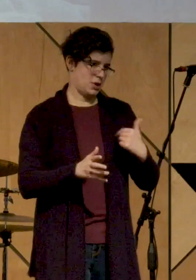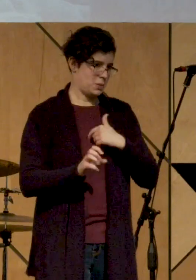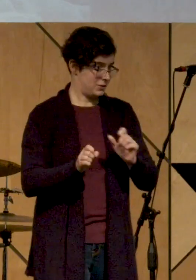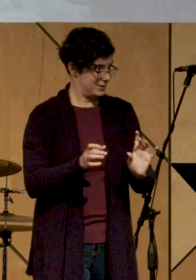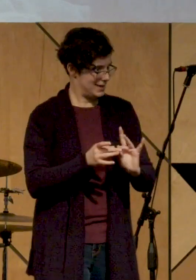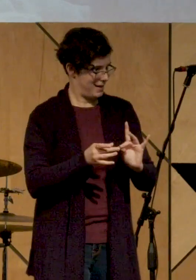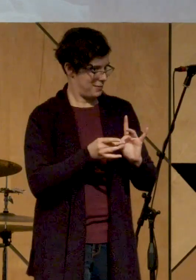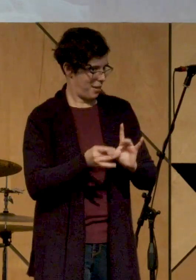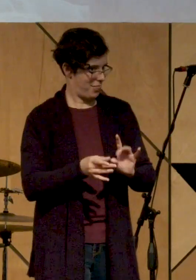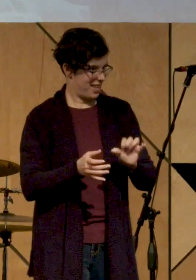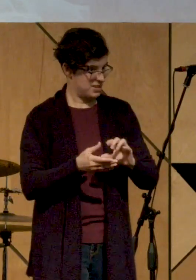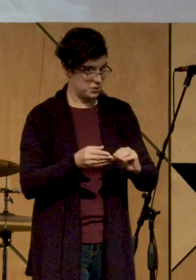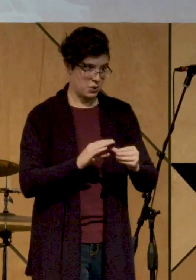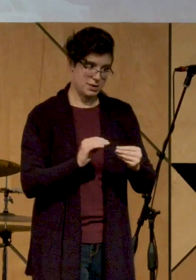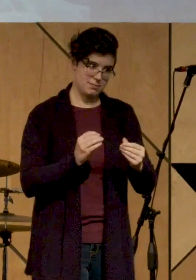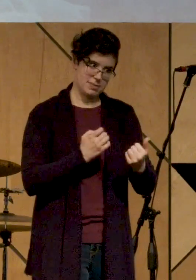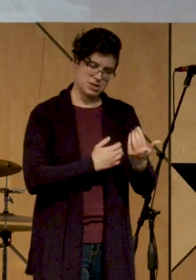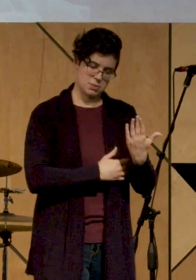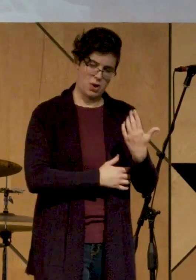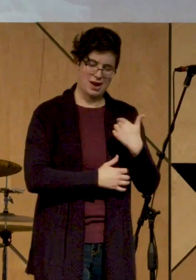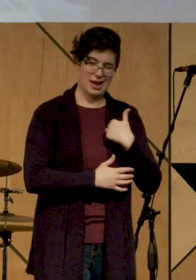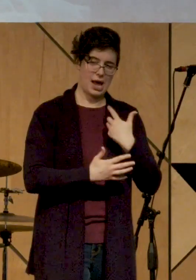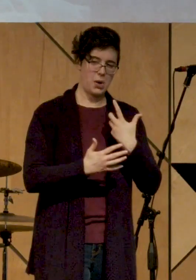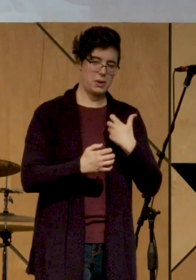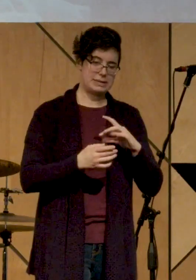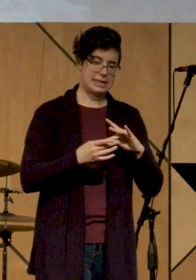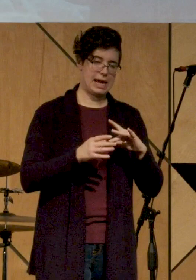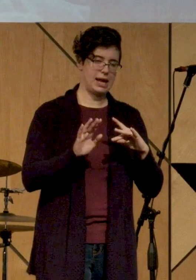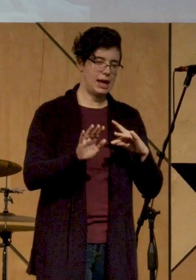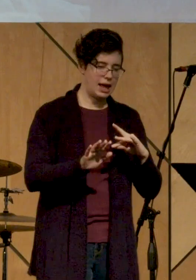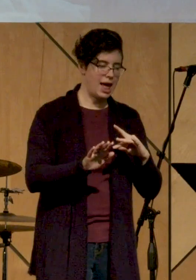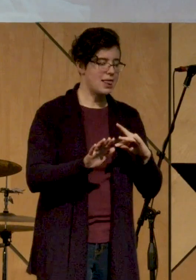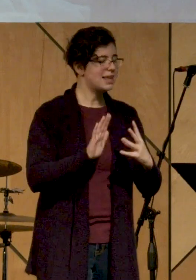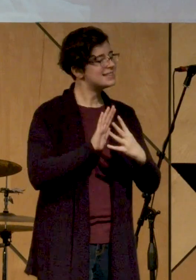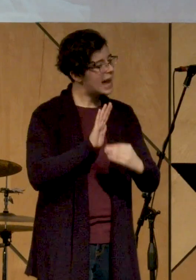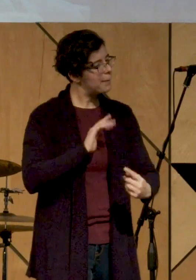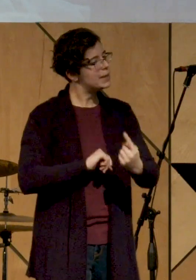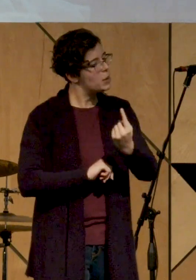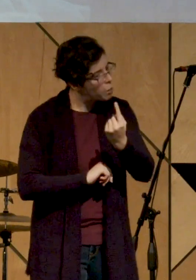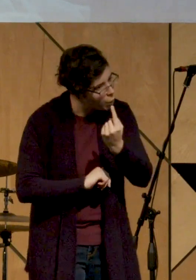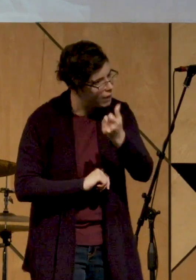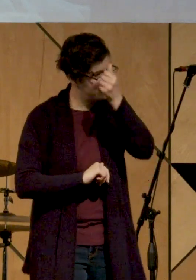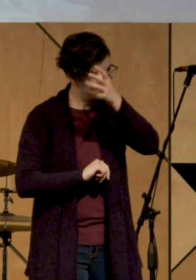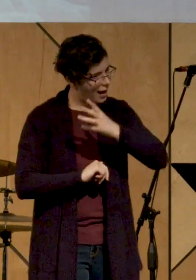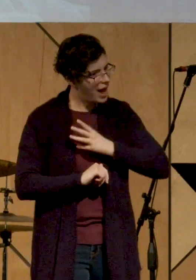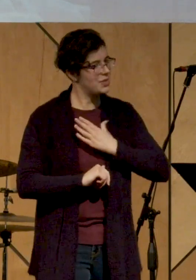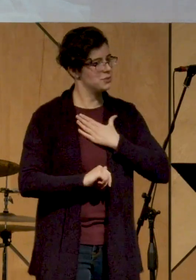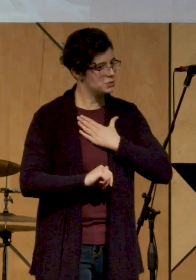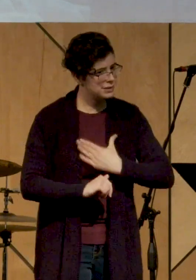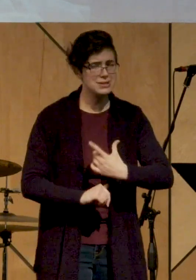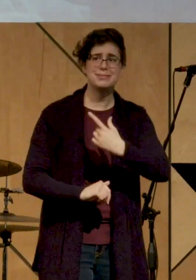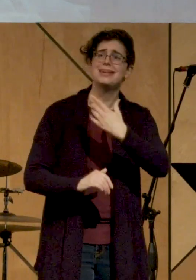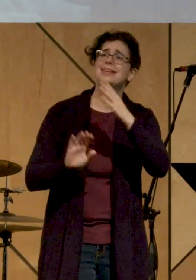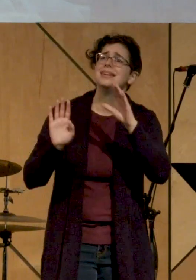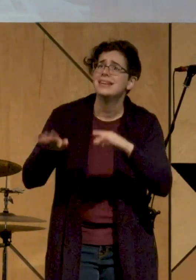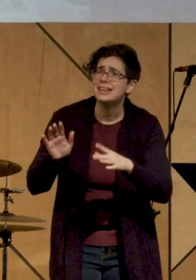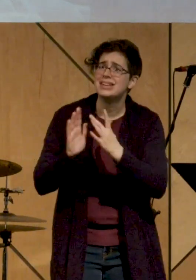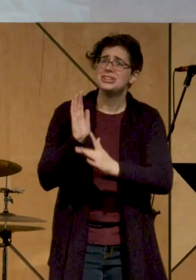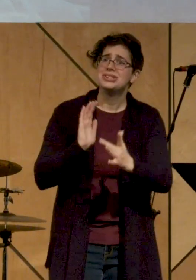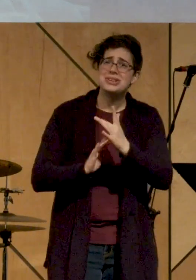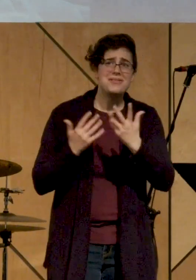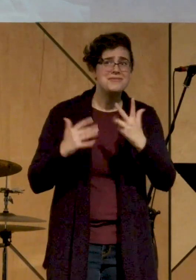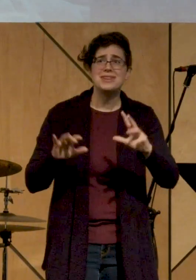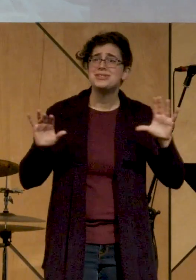story. This morning, I just want to say, let's be like that guy, right? Let's be the one guy who says, "Oh, Jesus,